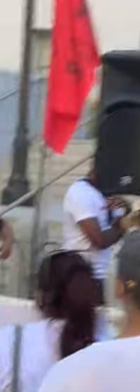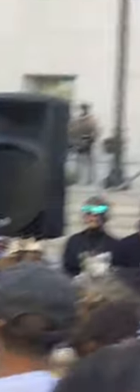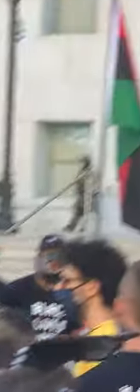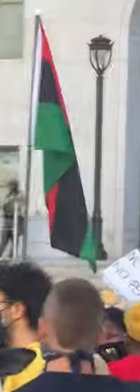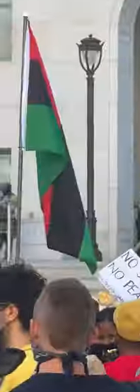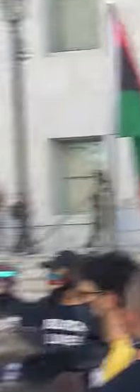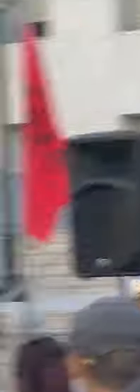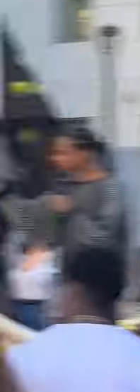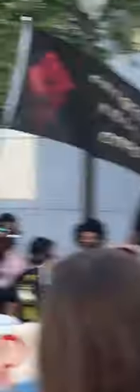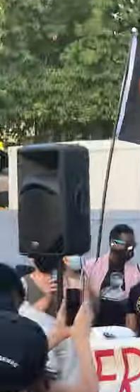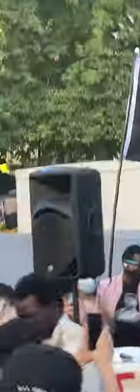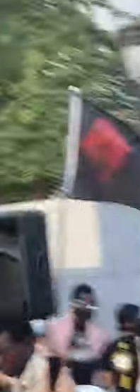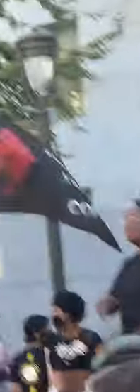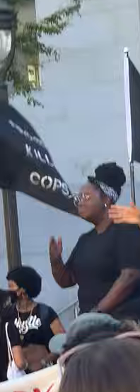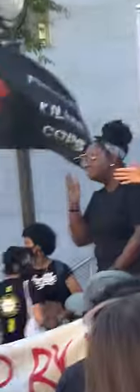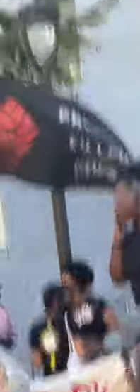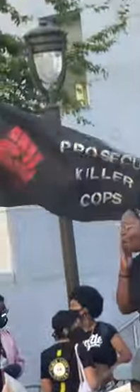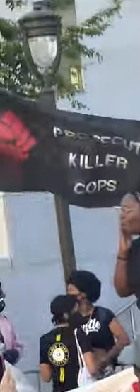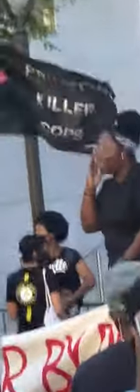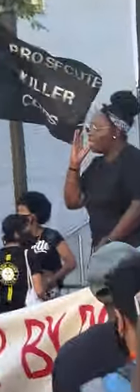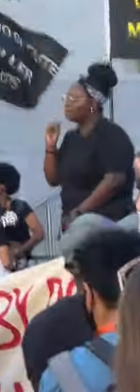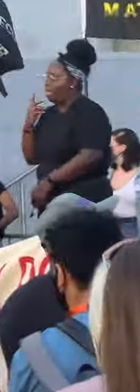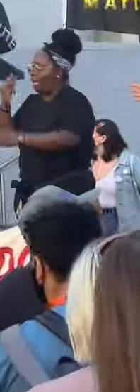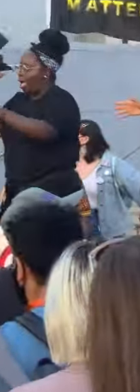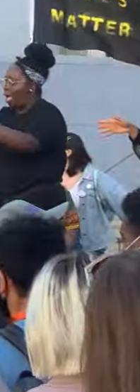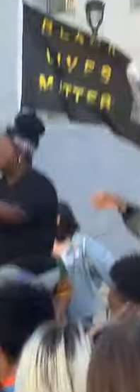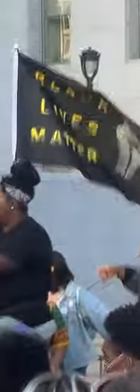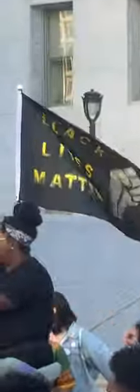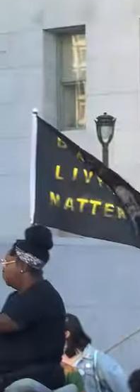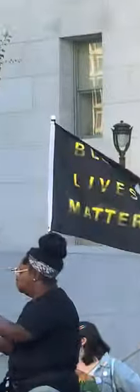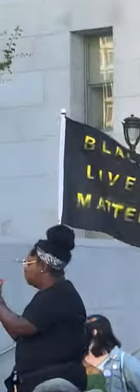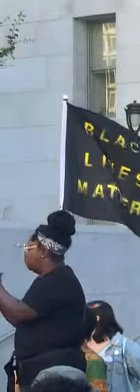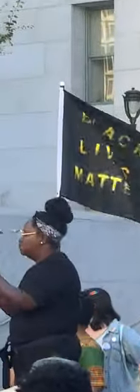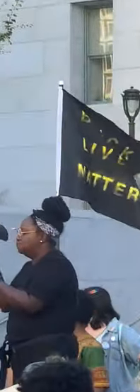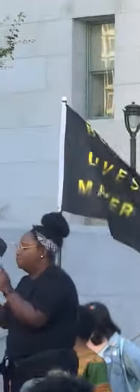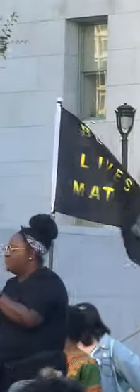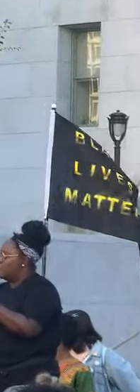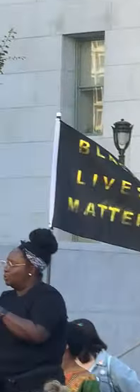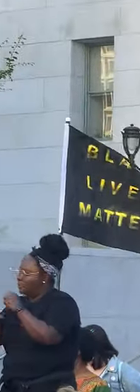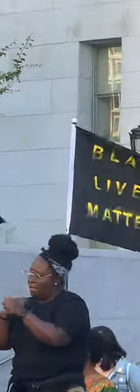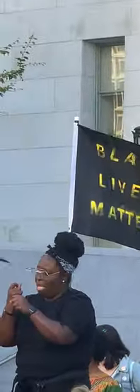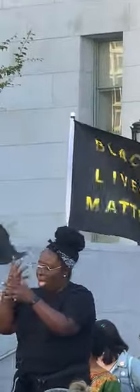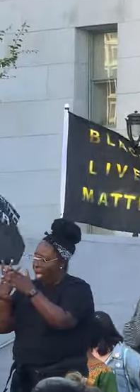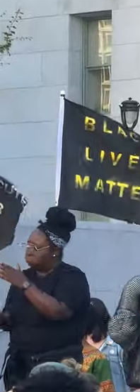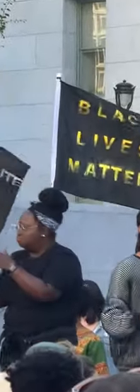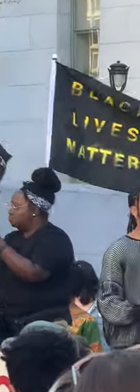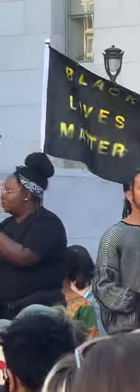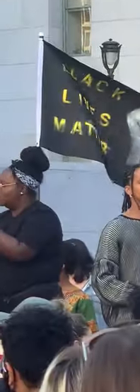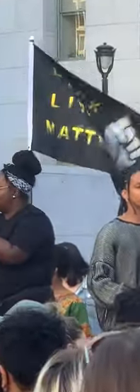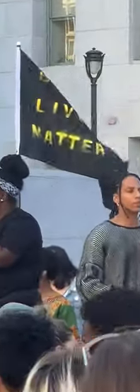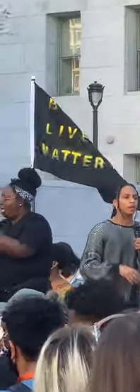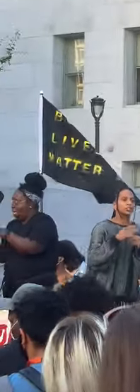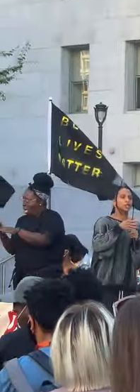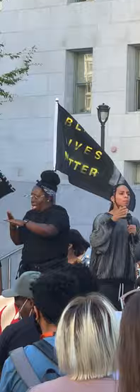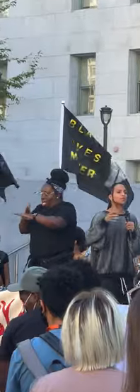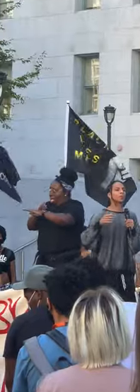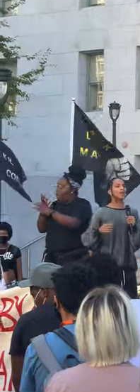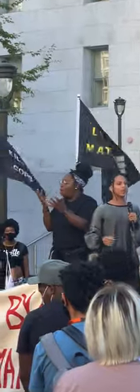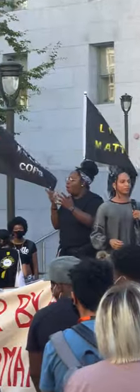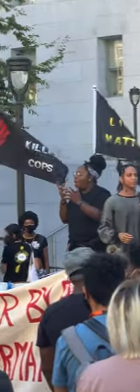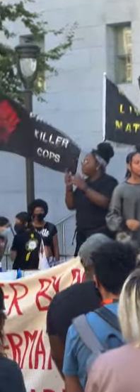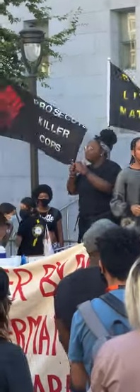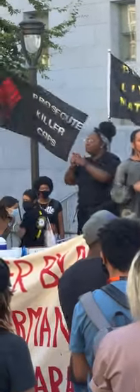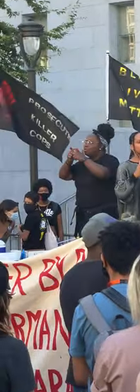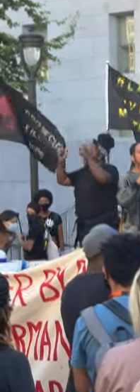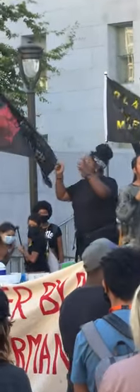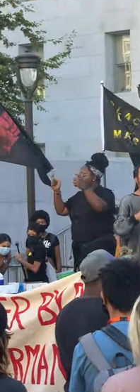And we know that we've lost many people in the last 7 years. But what we've gained is so much